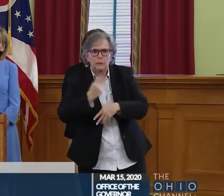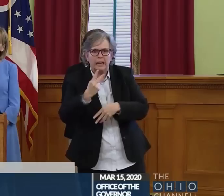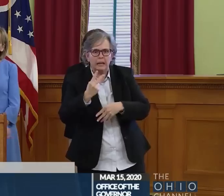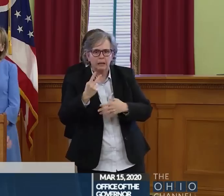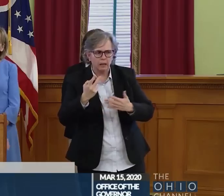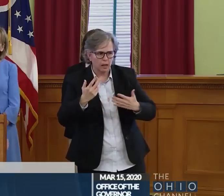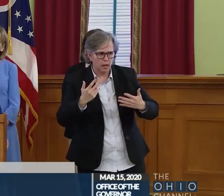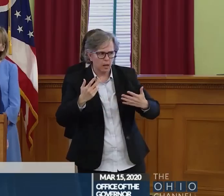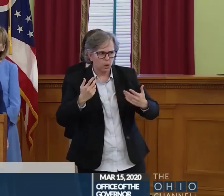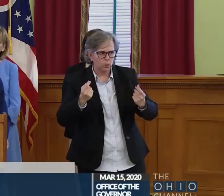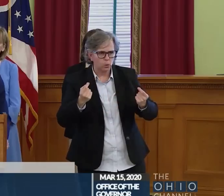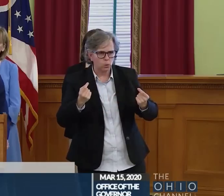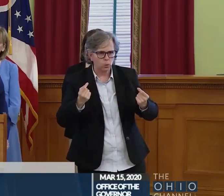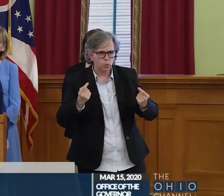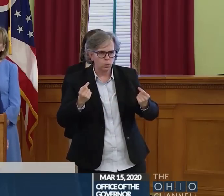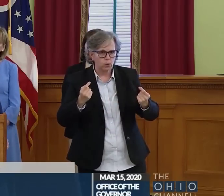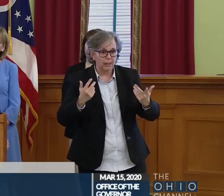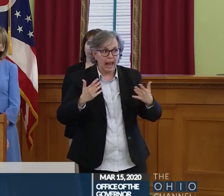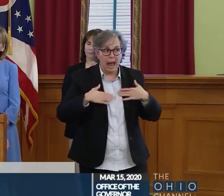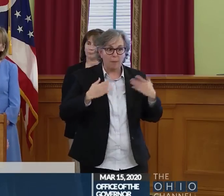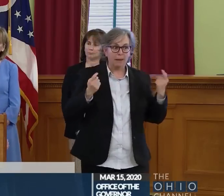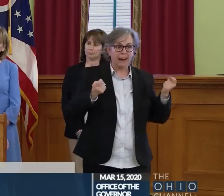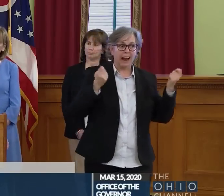Day, when people get together